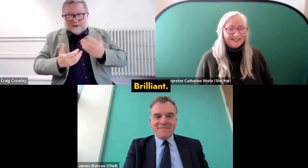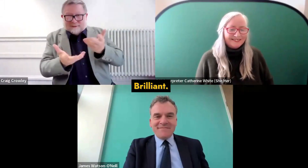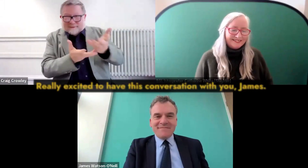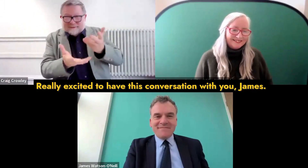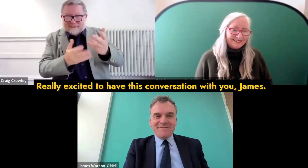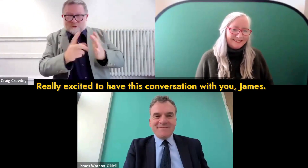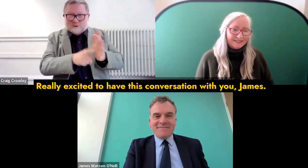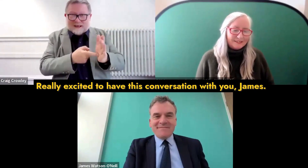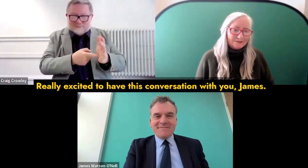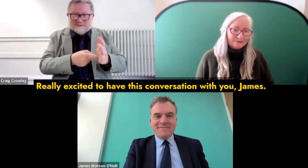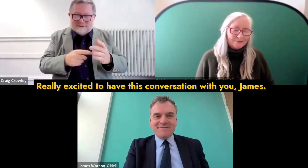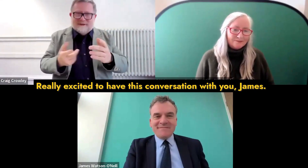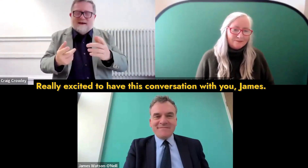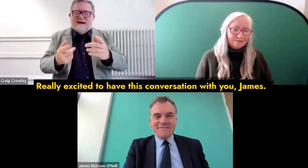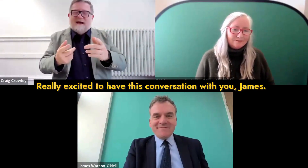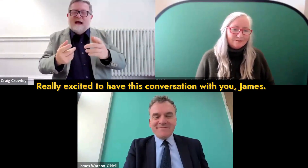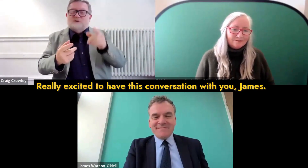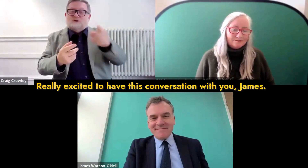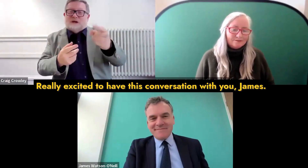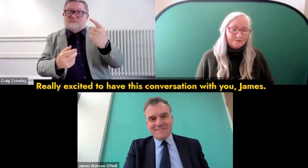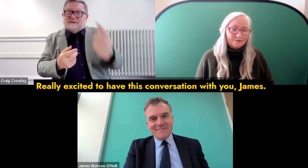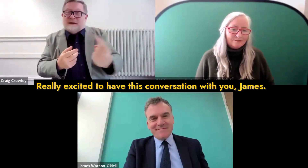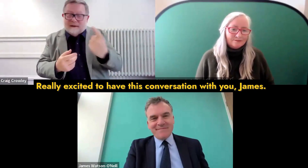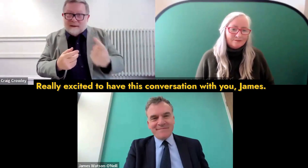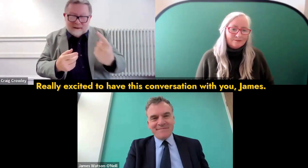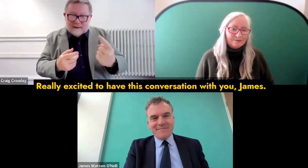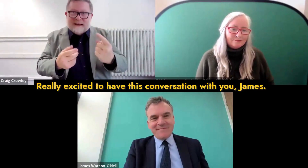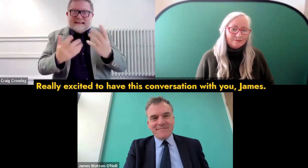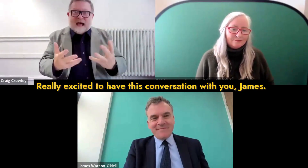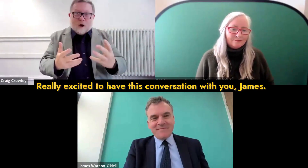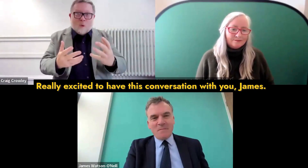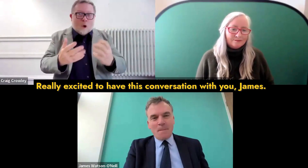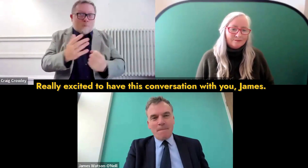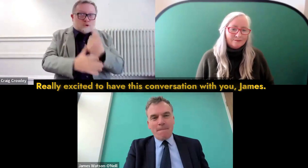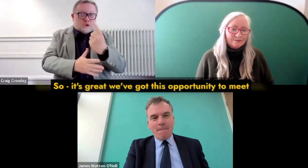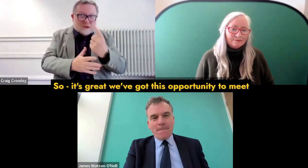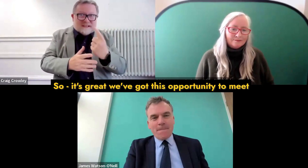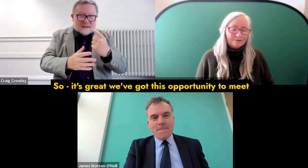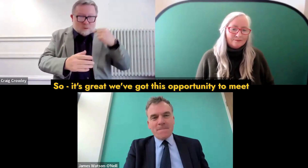Brilliant. Really excited to have this conversation with you, James.